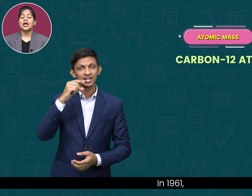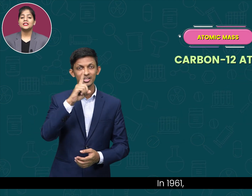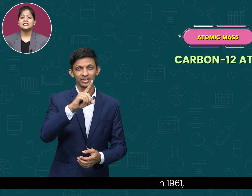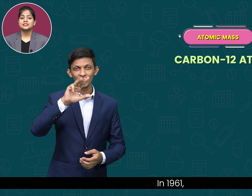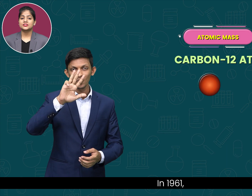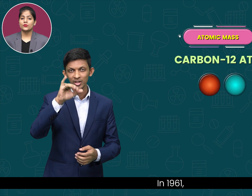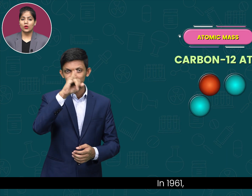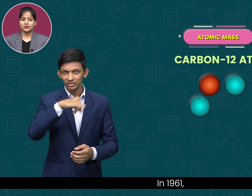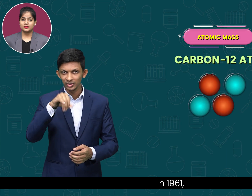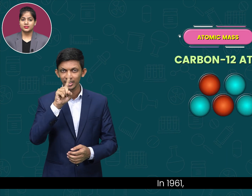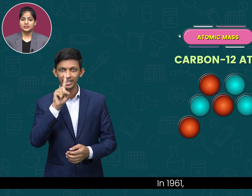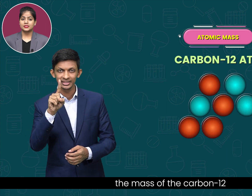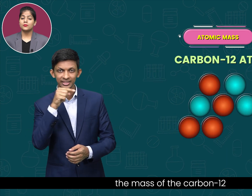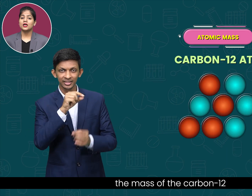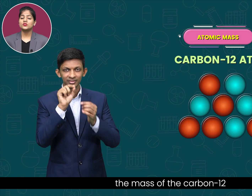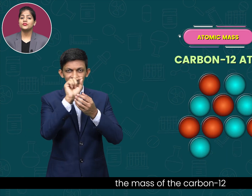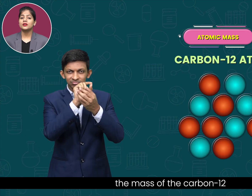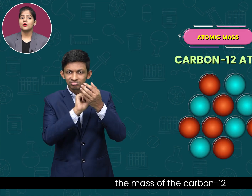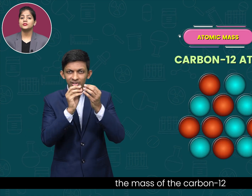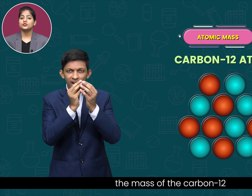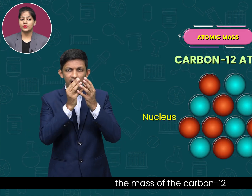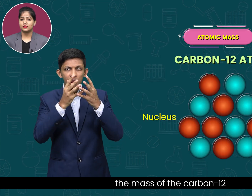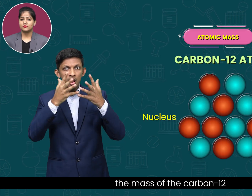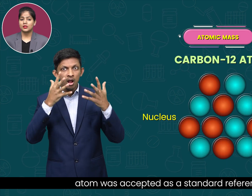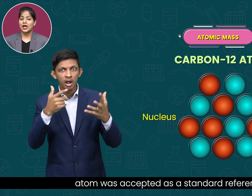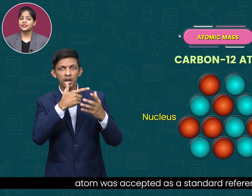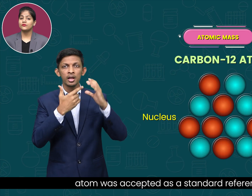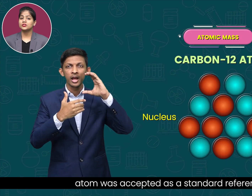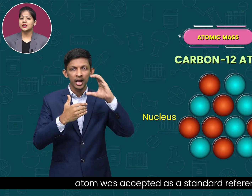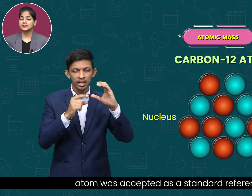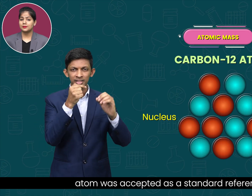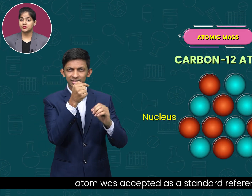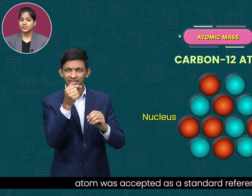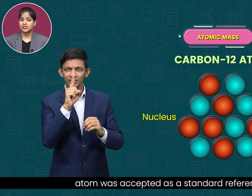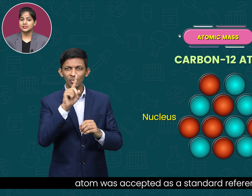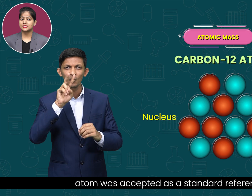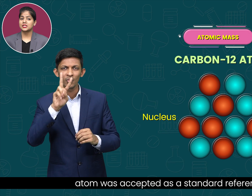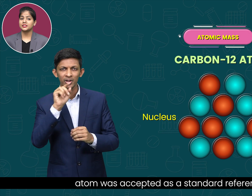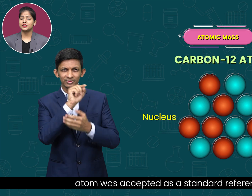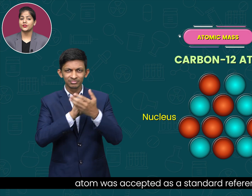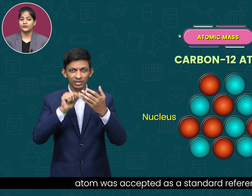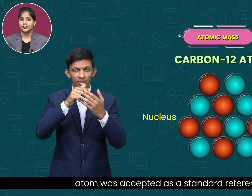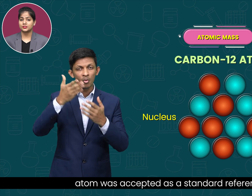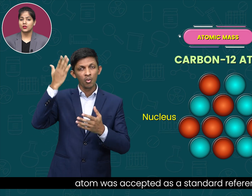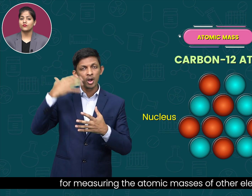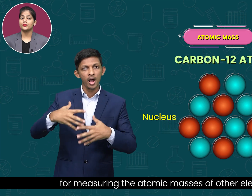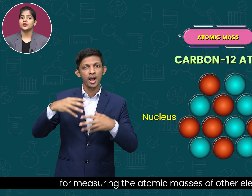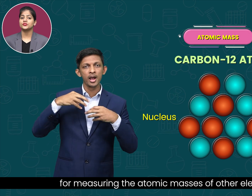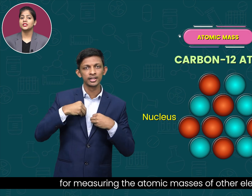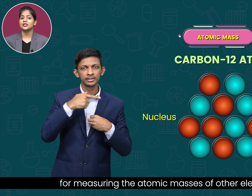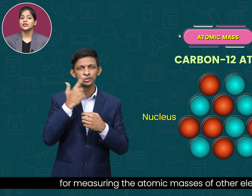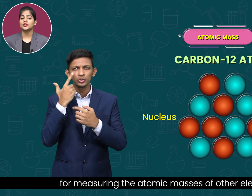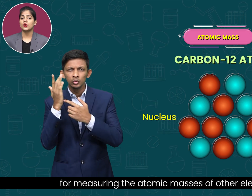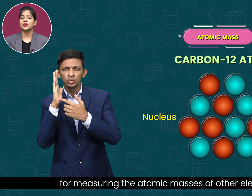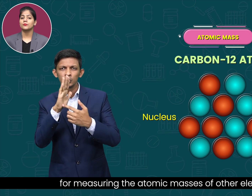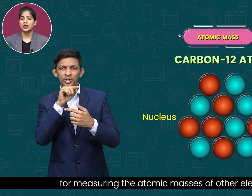In 1961, the mass of the carbon-12 atom was accepted as a standard reference for